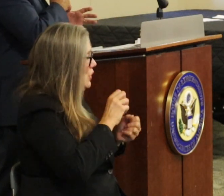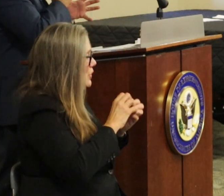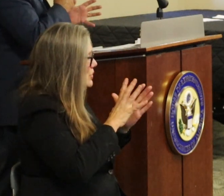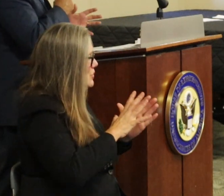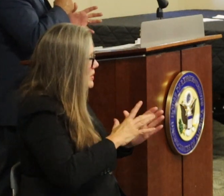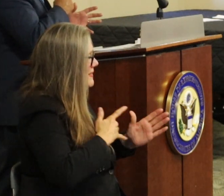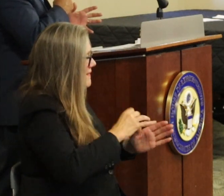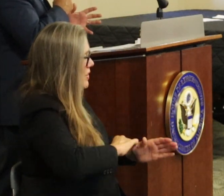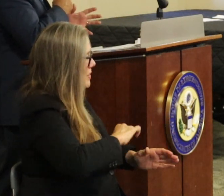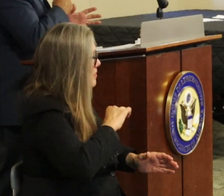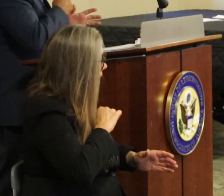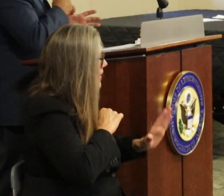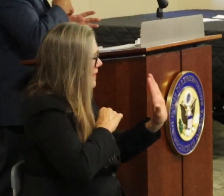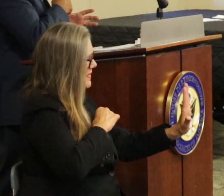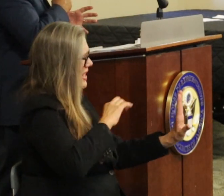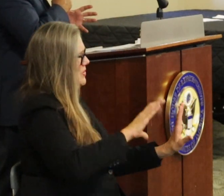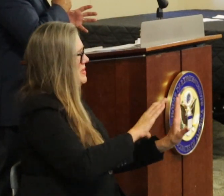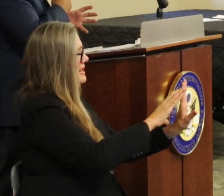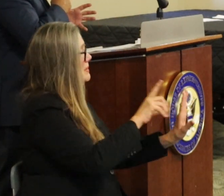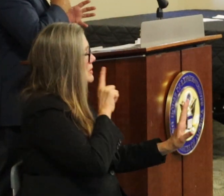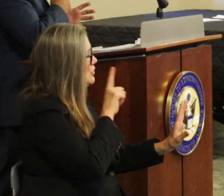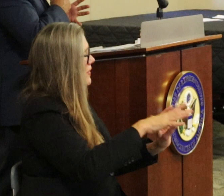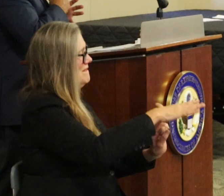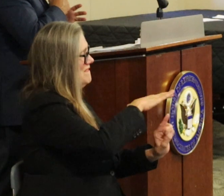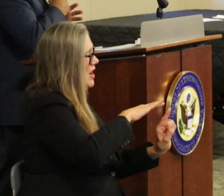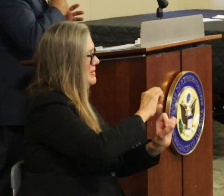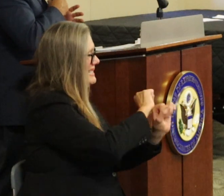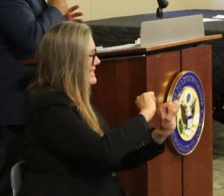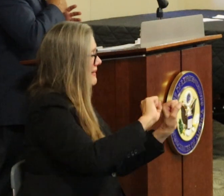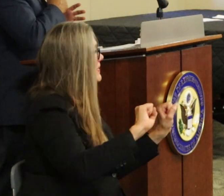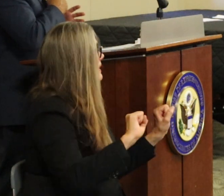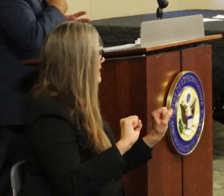that they're safe environments. And so I